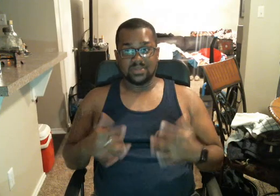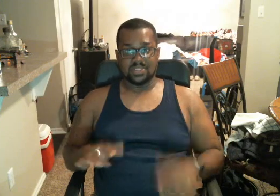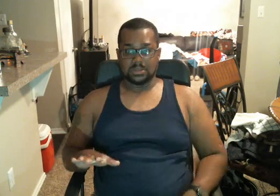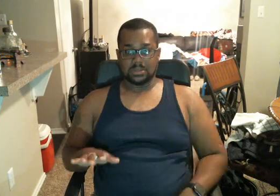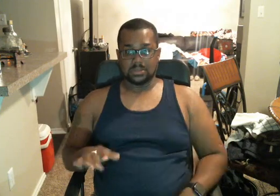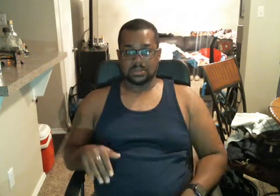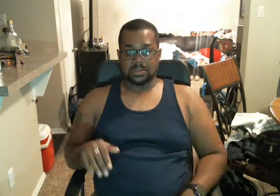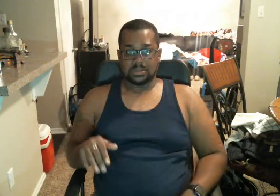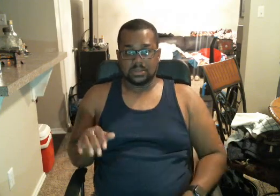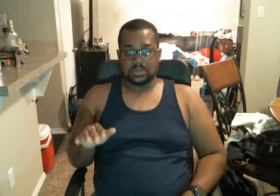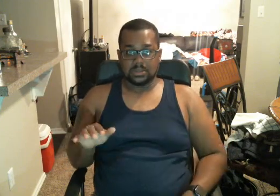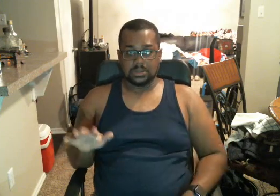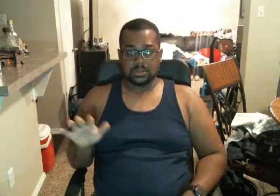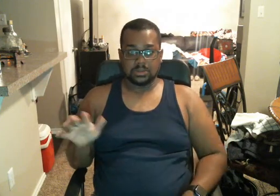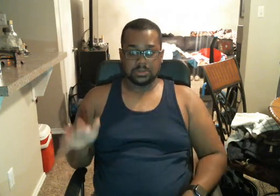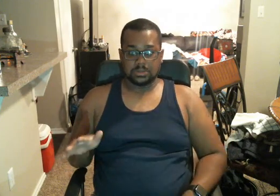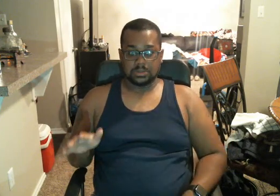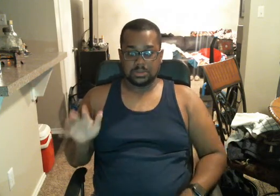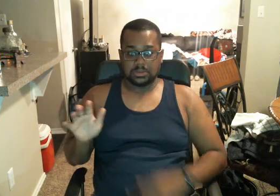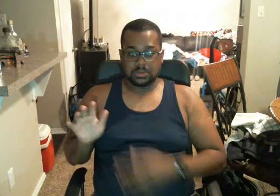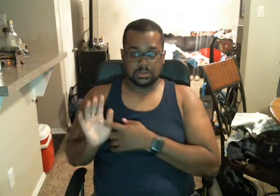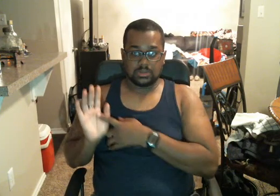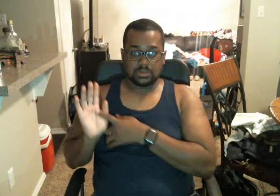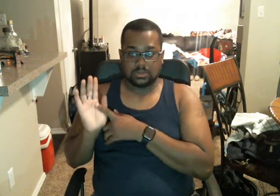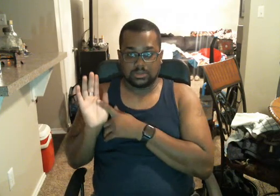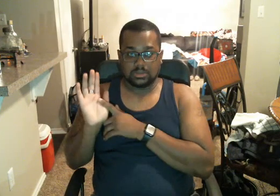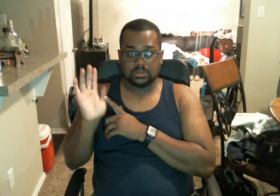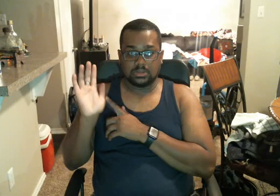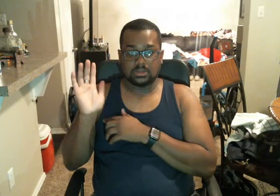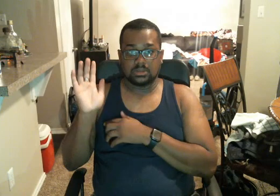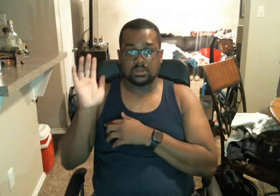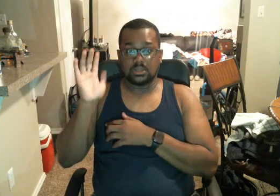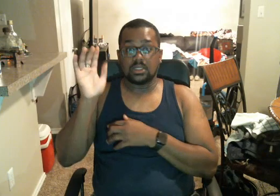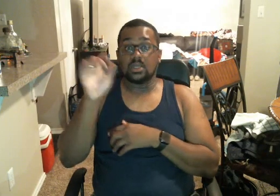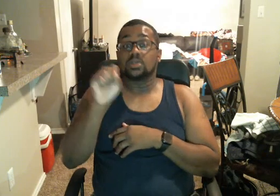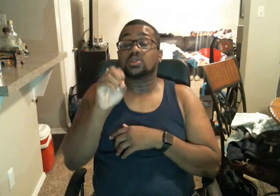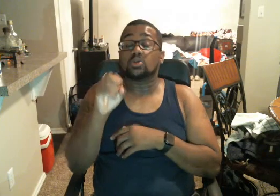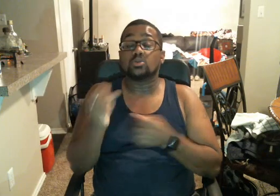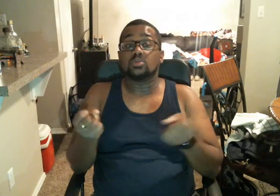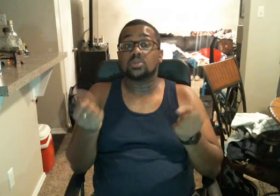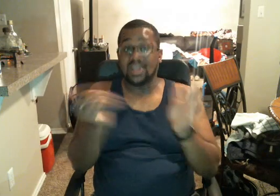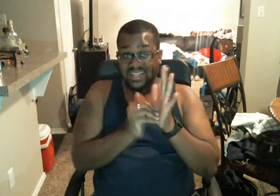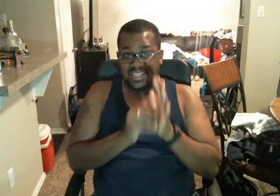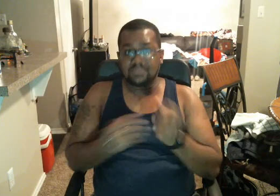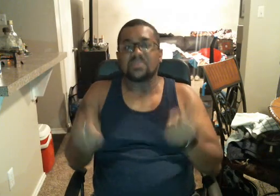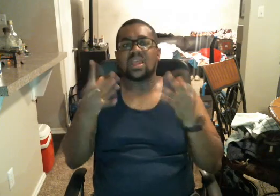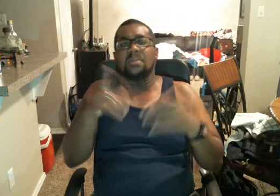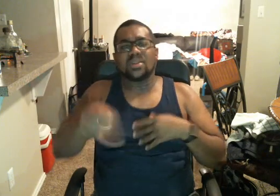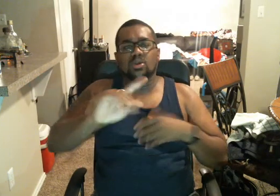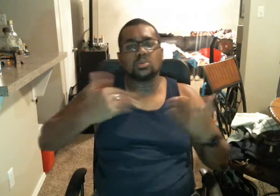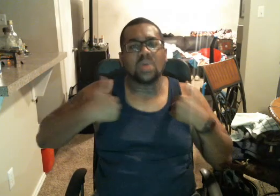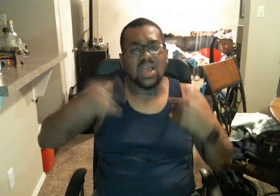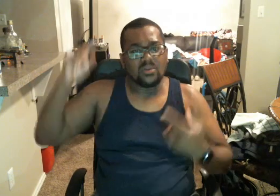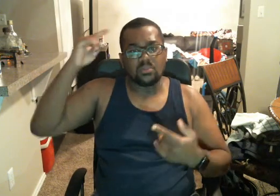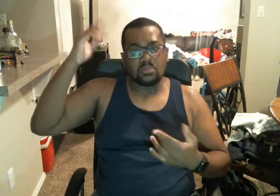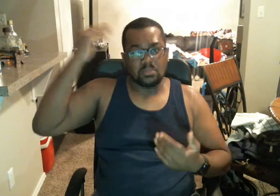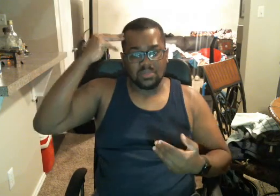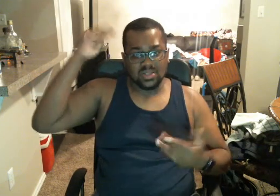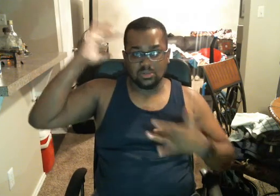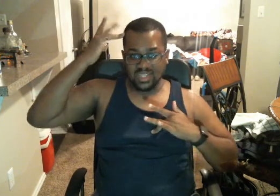up, like really slowly, like looking around. So let me ask again, how many of you struggle with a mental health issue like I do?